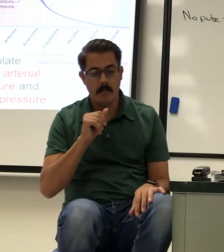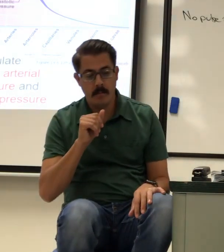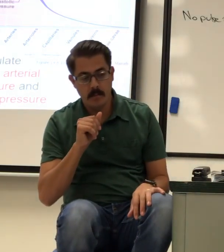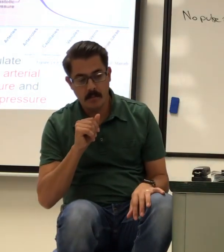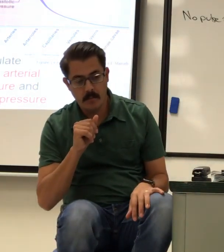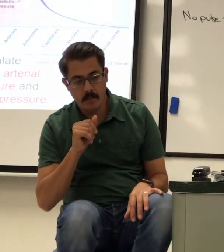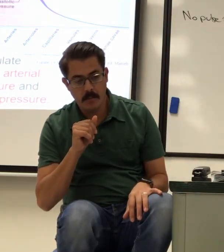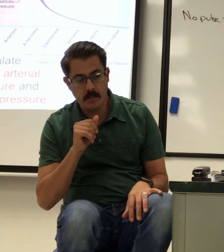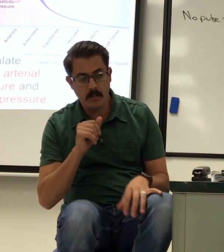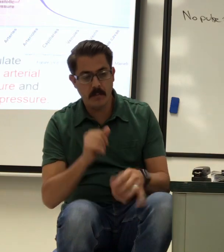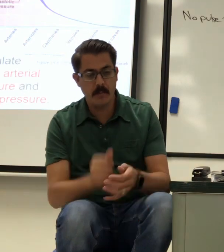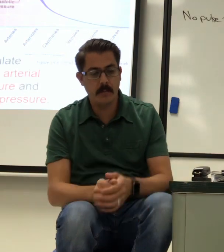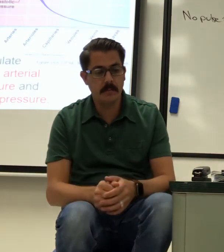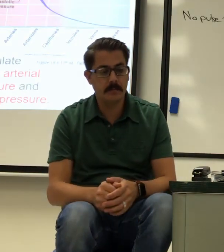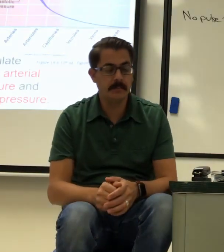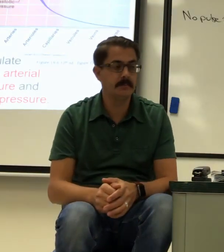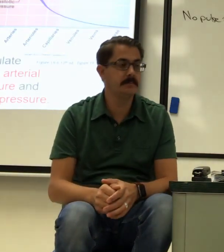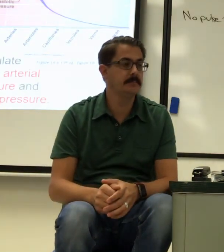on. Oops.